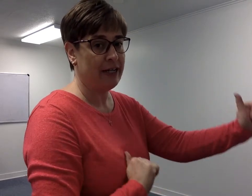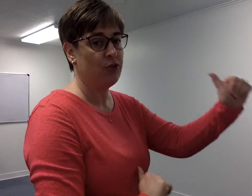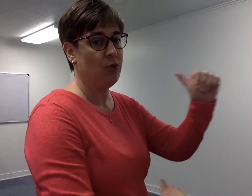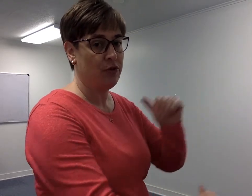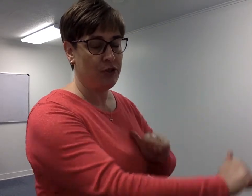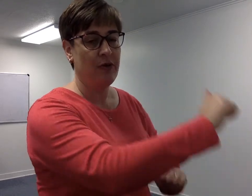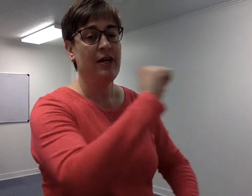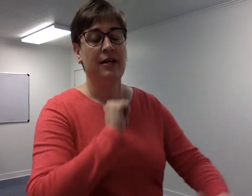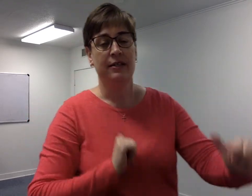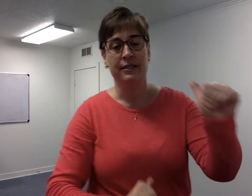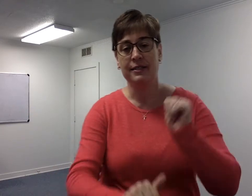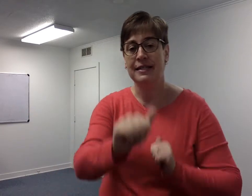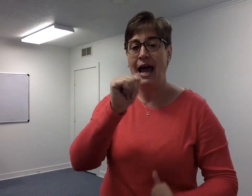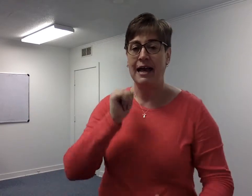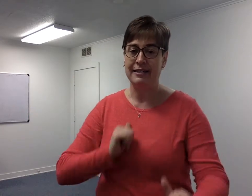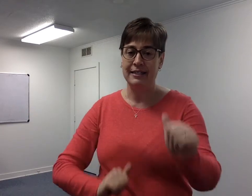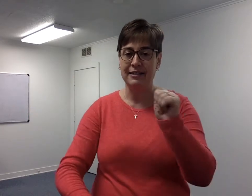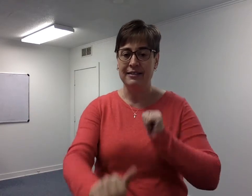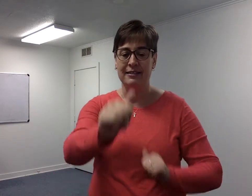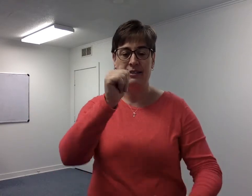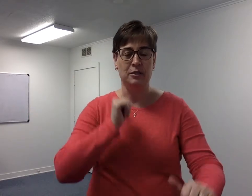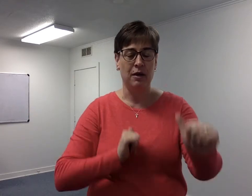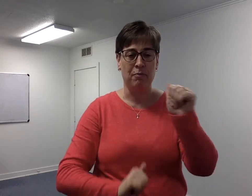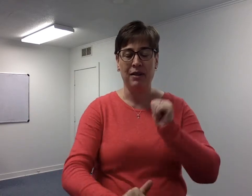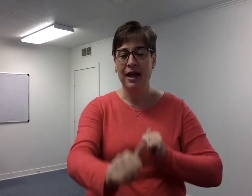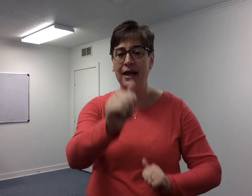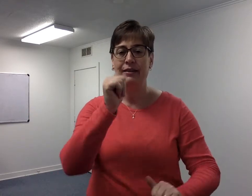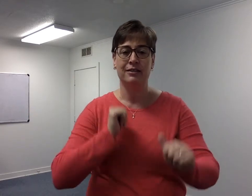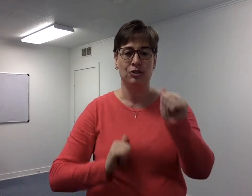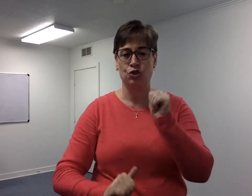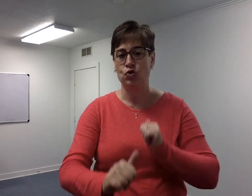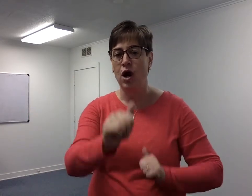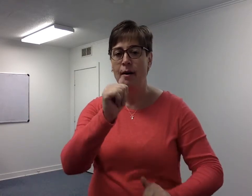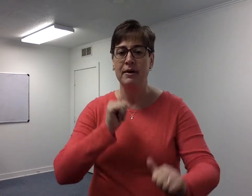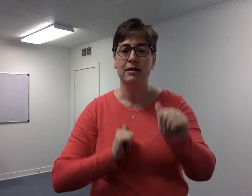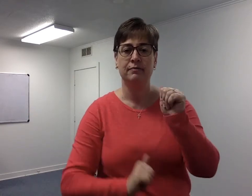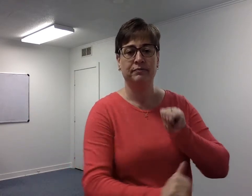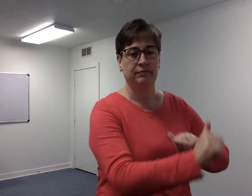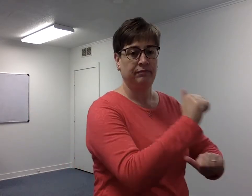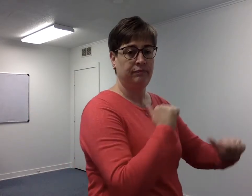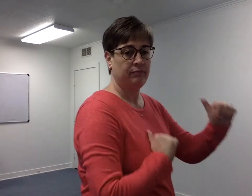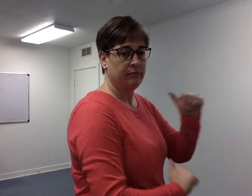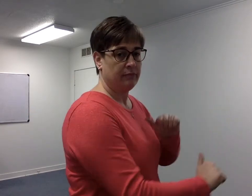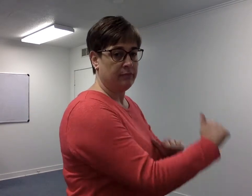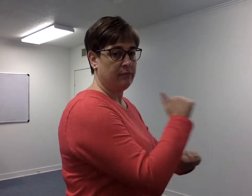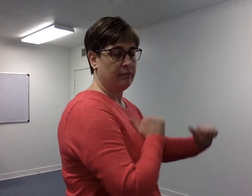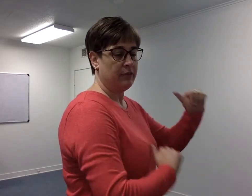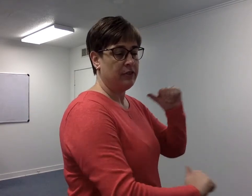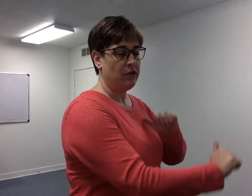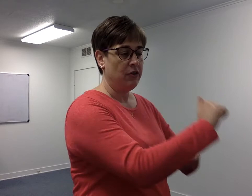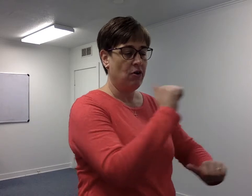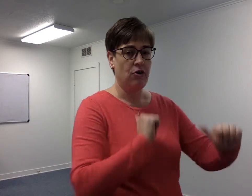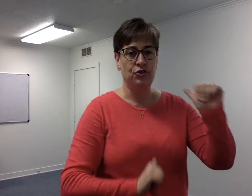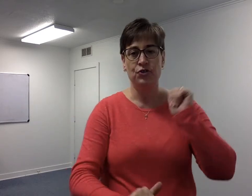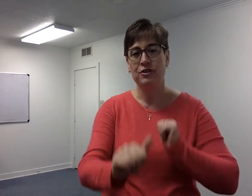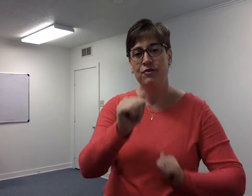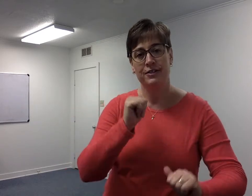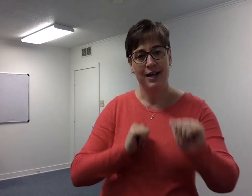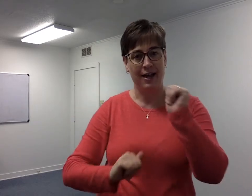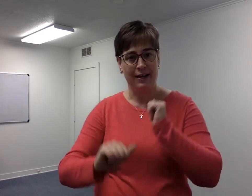towards you. This is acting. This is play. This is drama. So there are two different signs